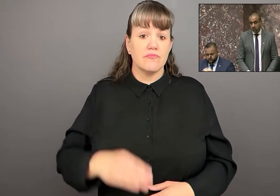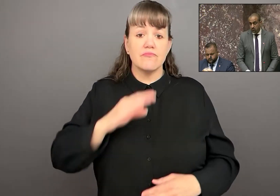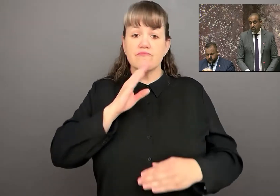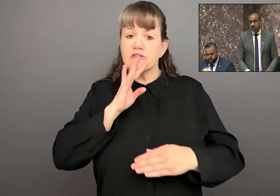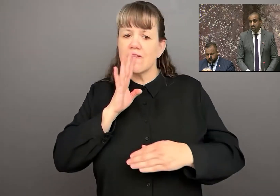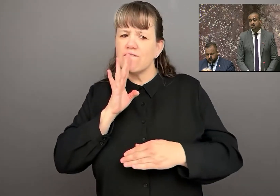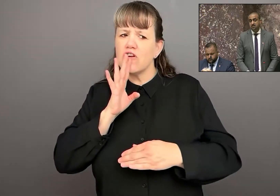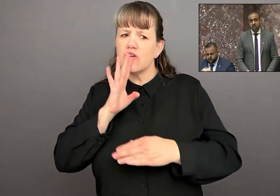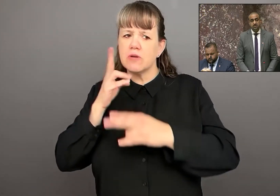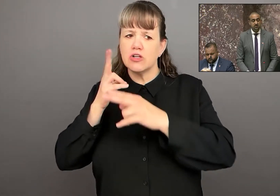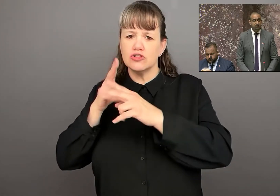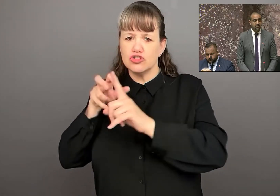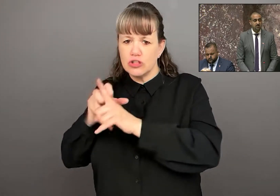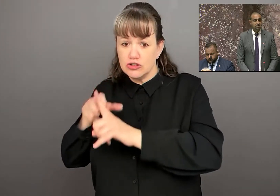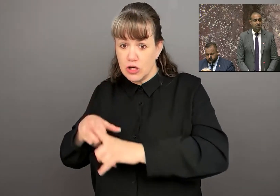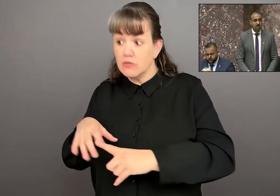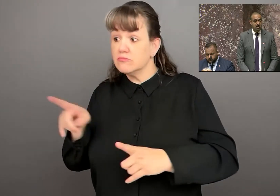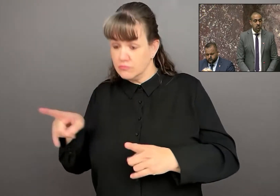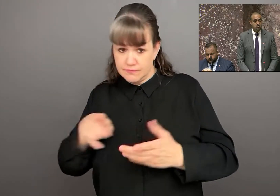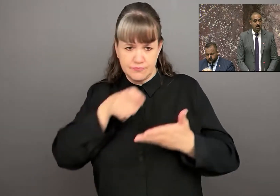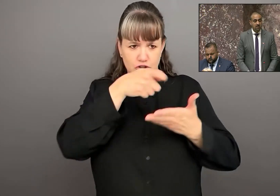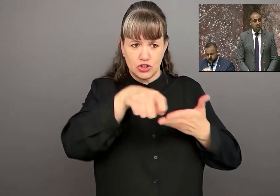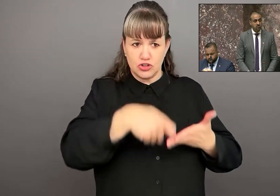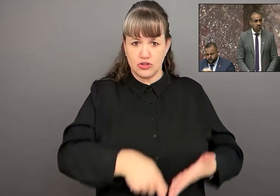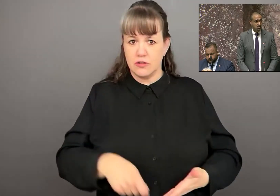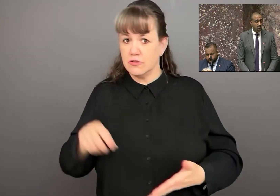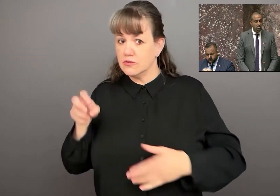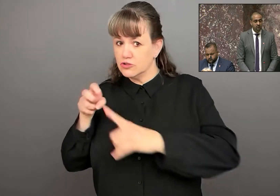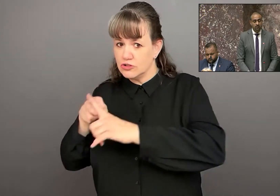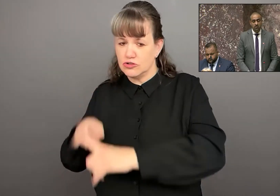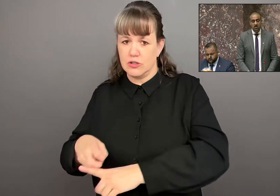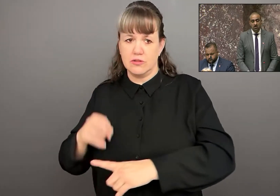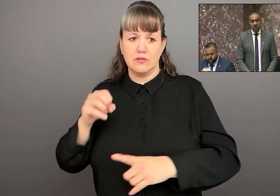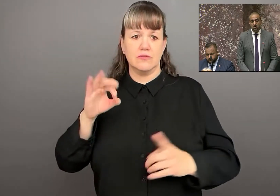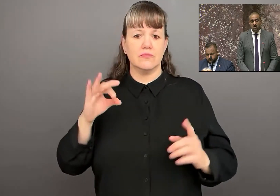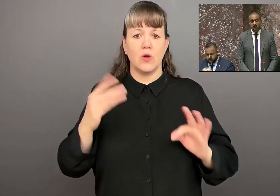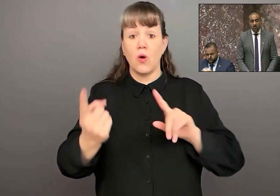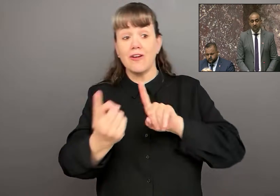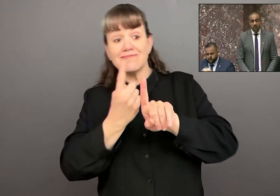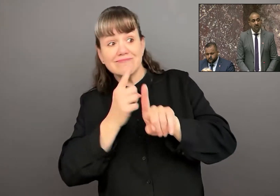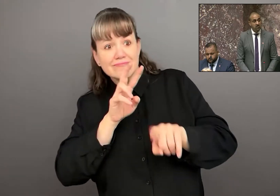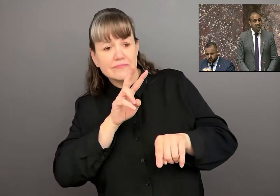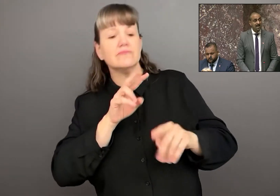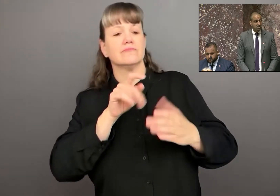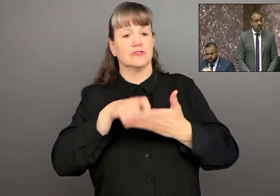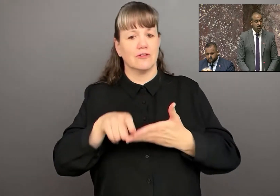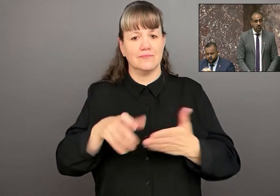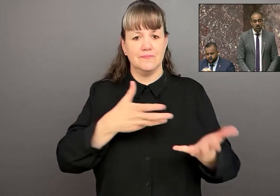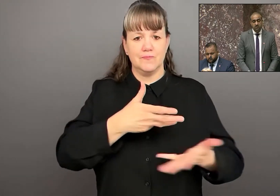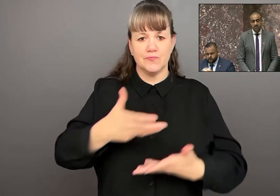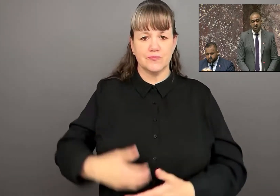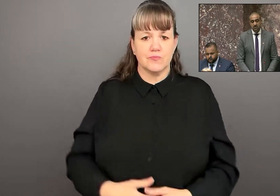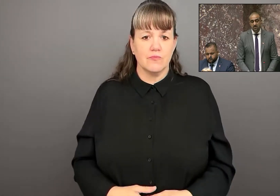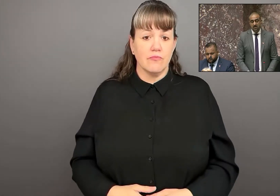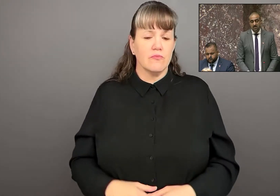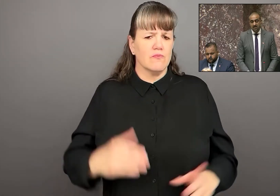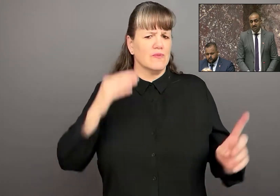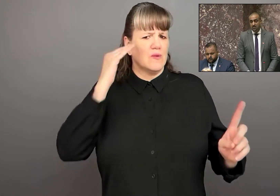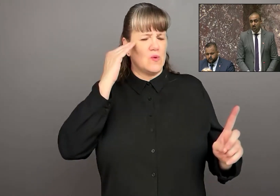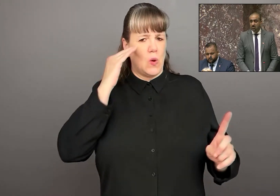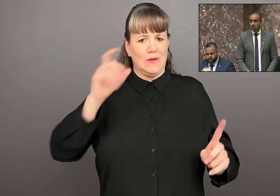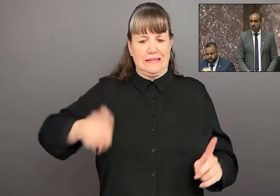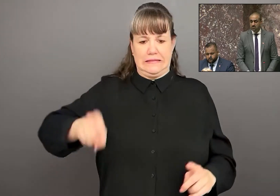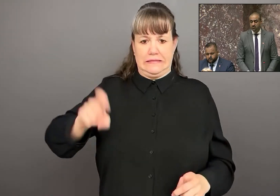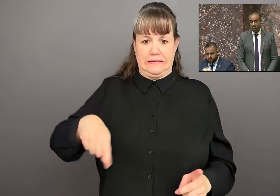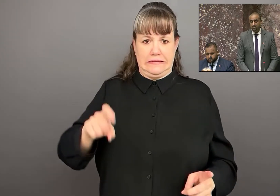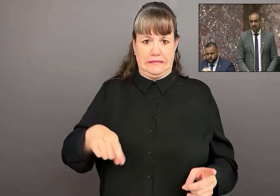response to this specific issue and concerns that we heard from our not-for-profit providers last year, Honourable Speaker. Again,